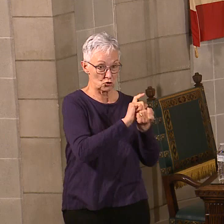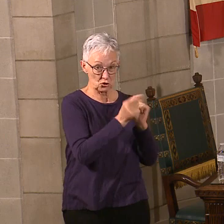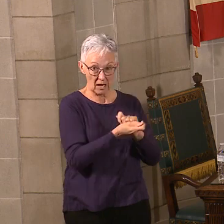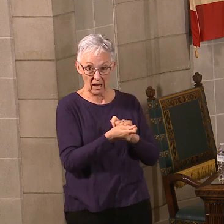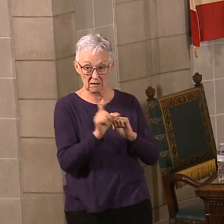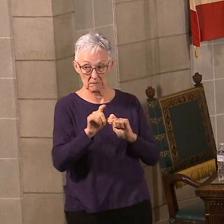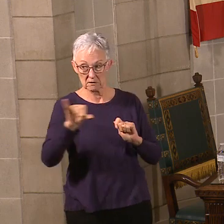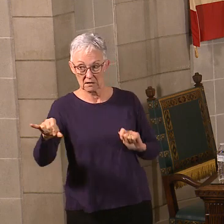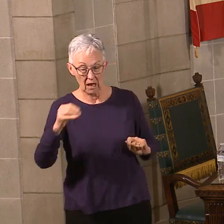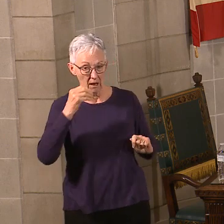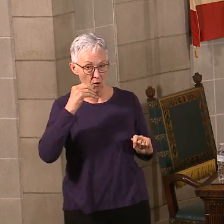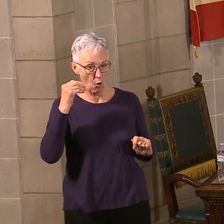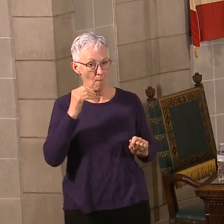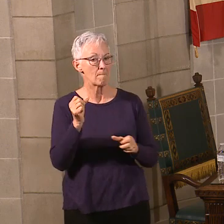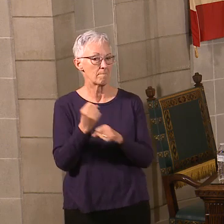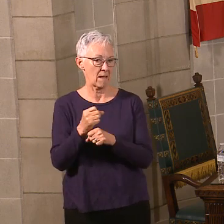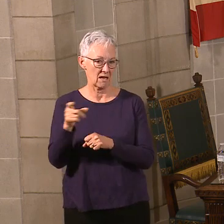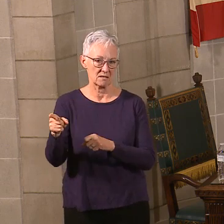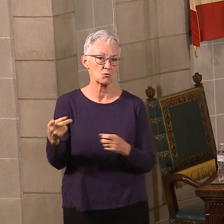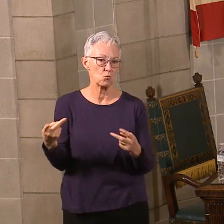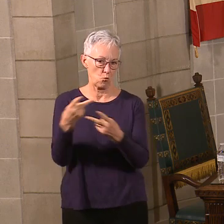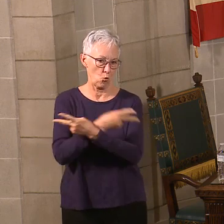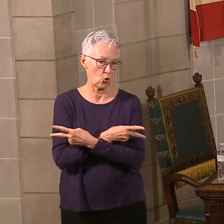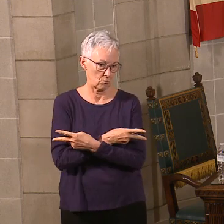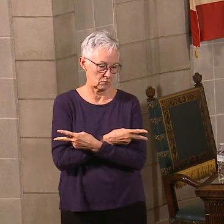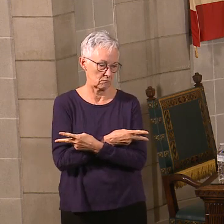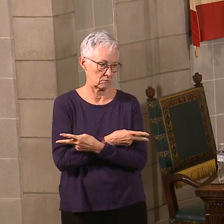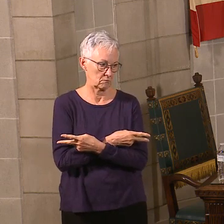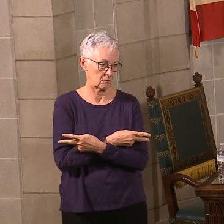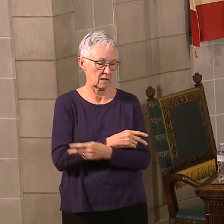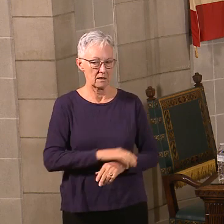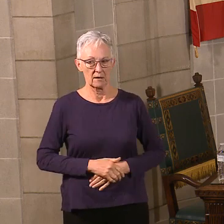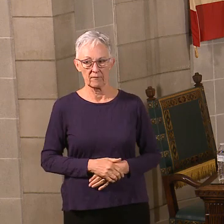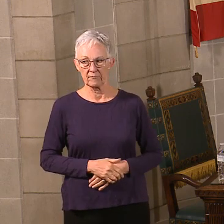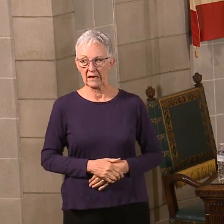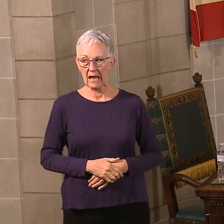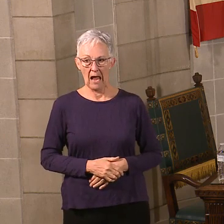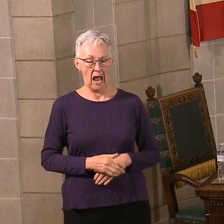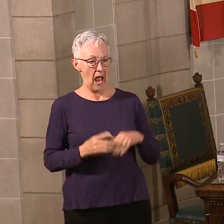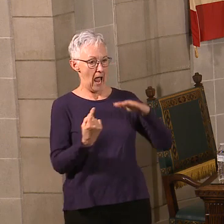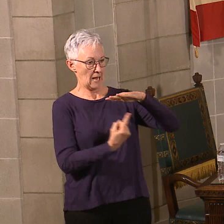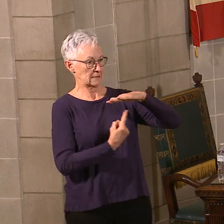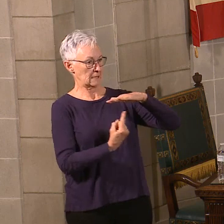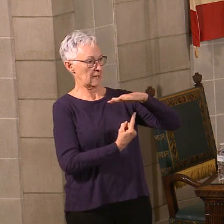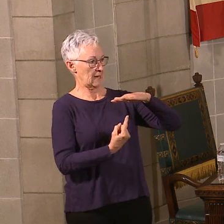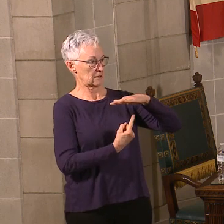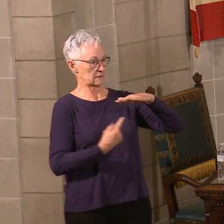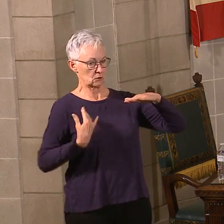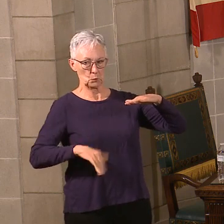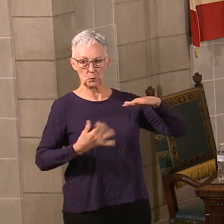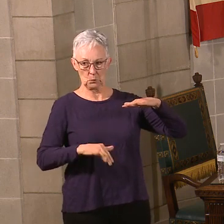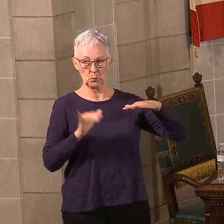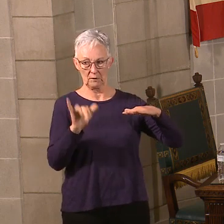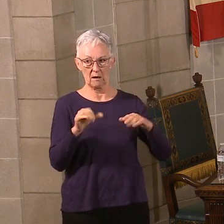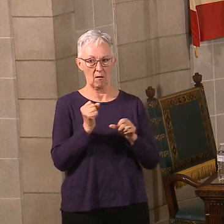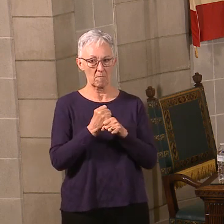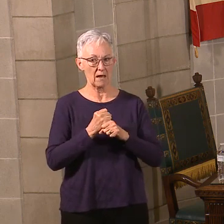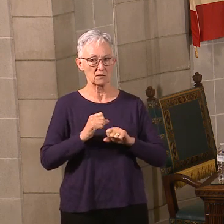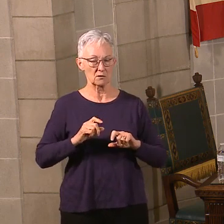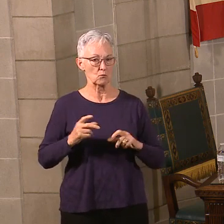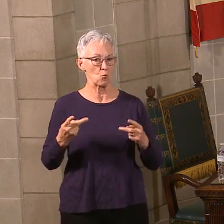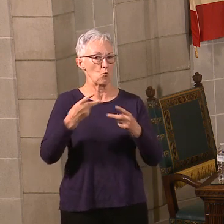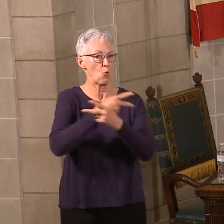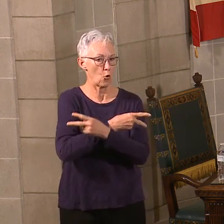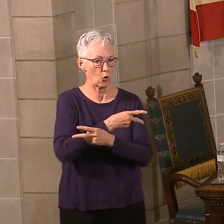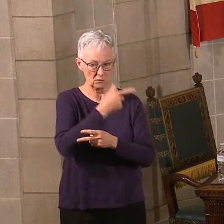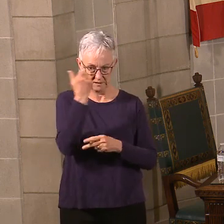of domestic violence is isolation, and this is exacerbated under self-isolation and quarantine